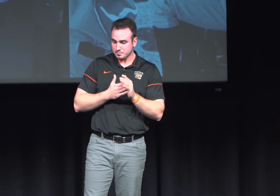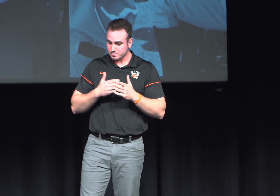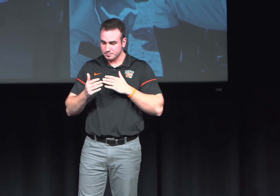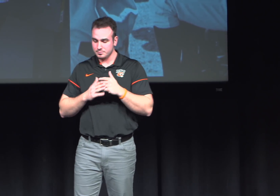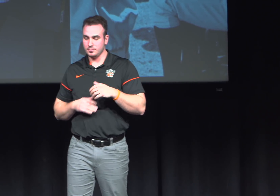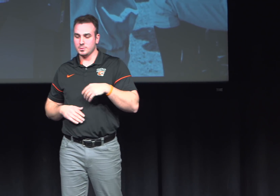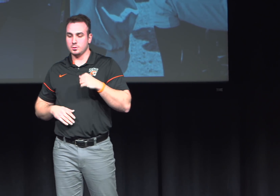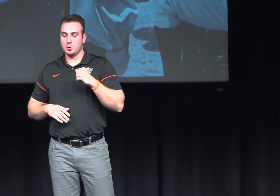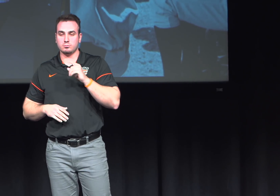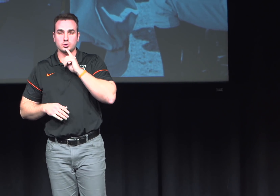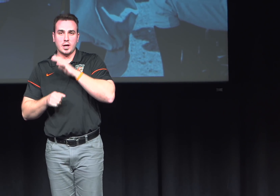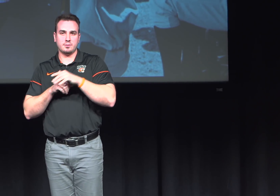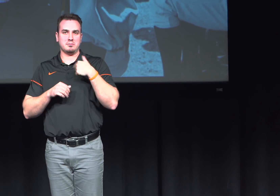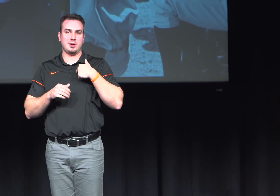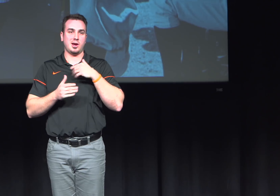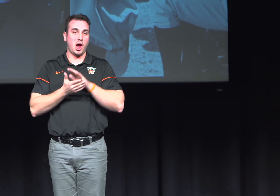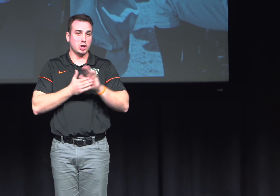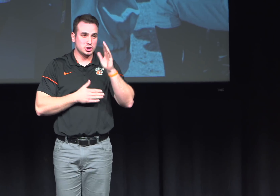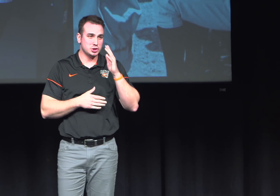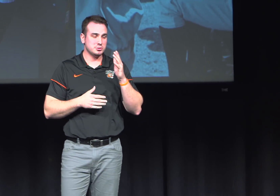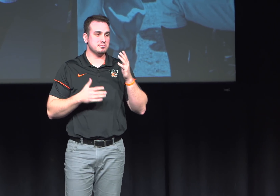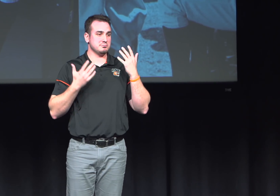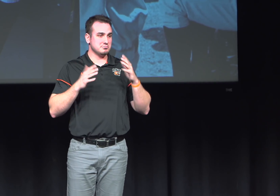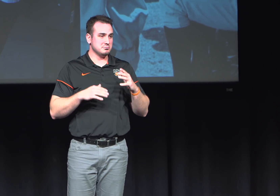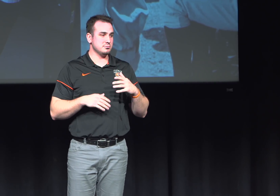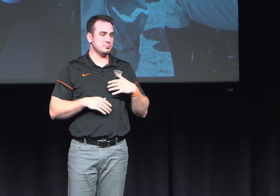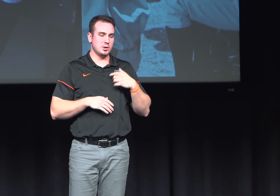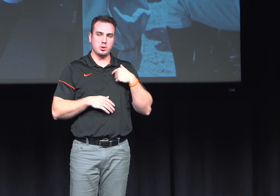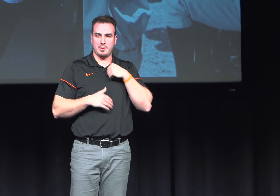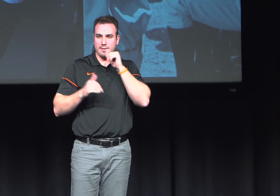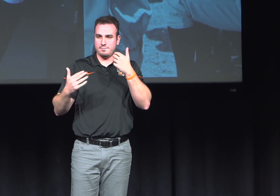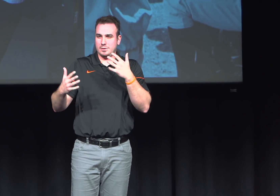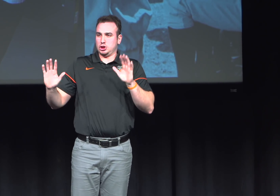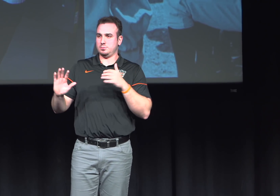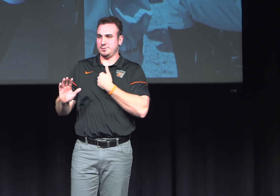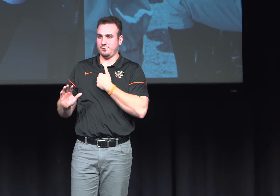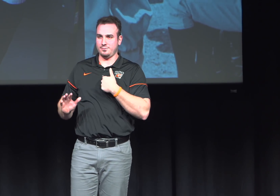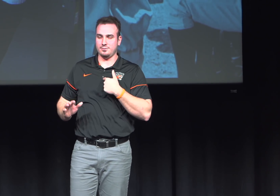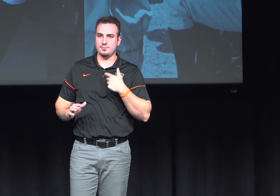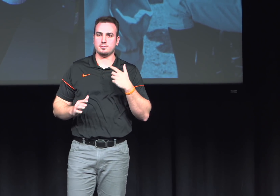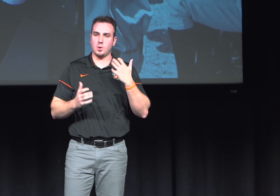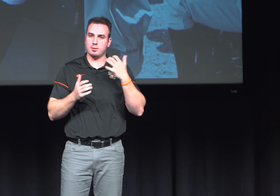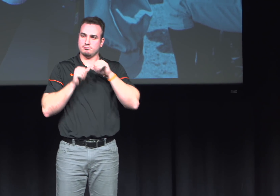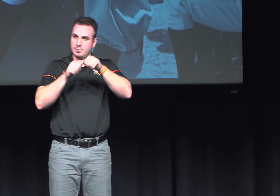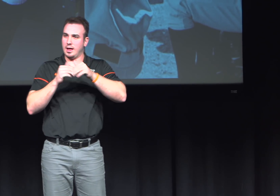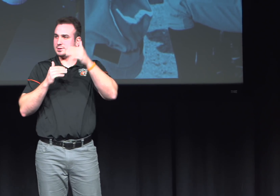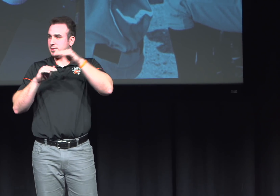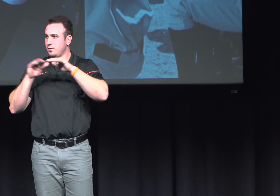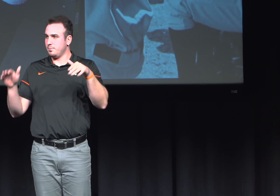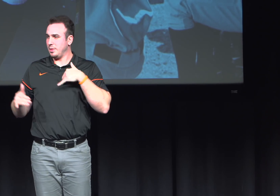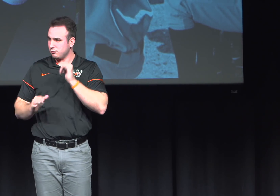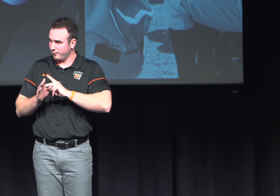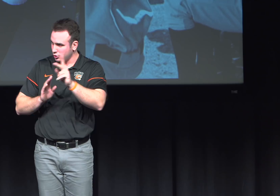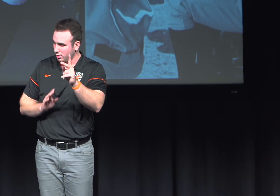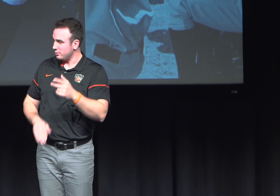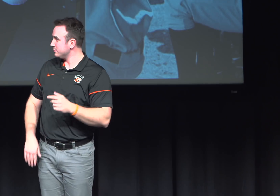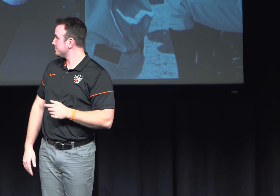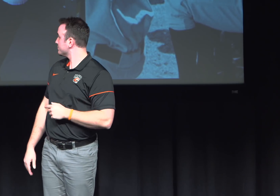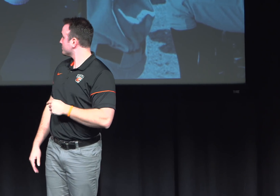then. So sure enough, my college baseball career was over. But I knew I wasn't done. I wanted to play at the next level, and I wanted to play